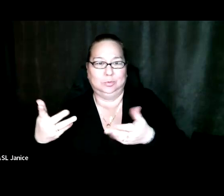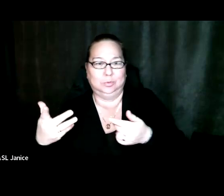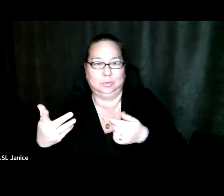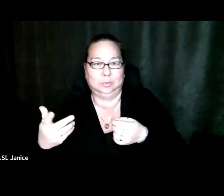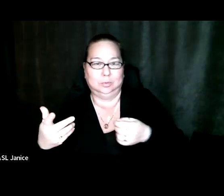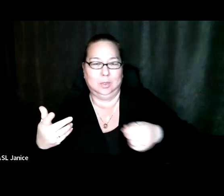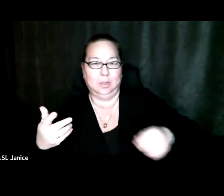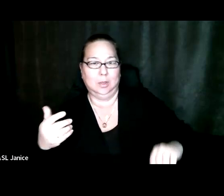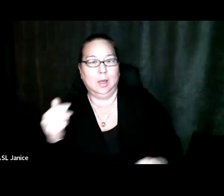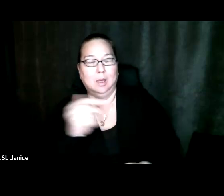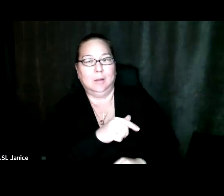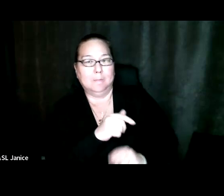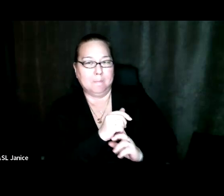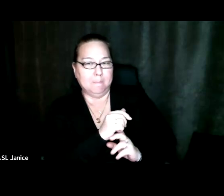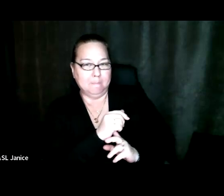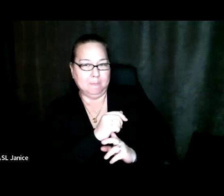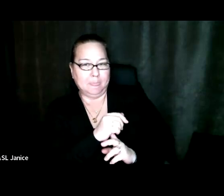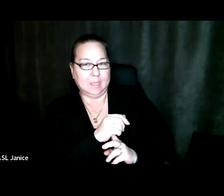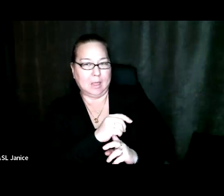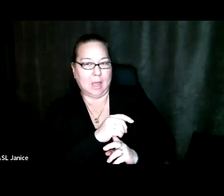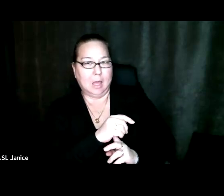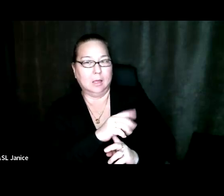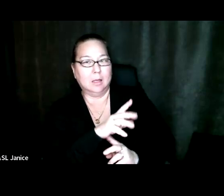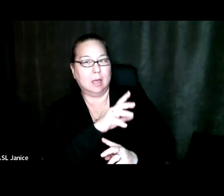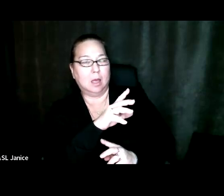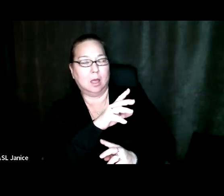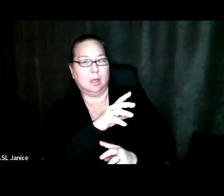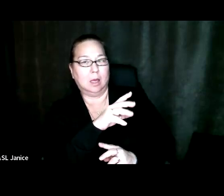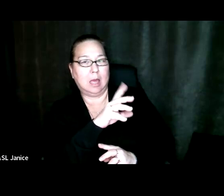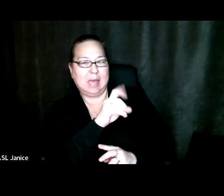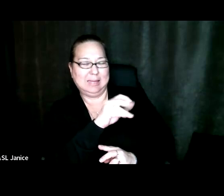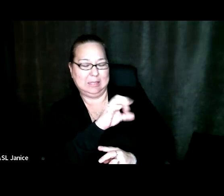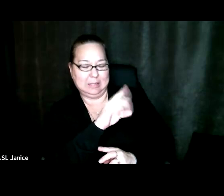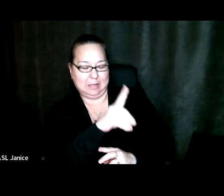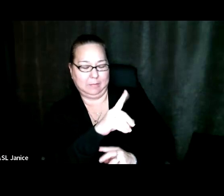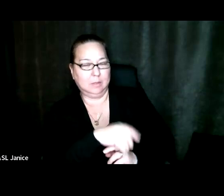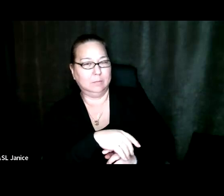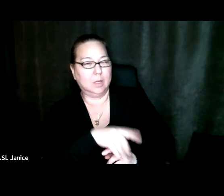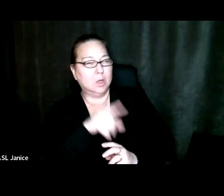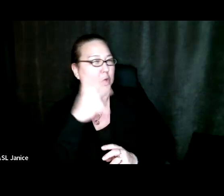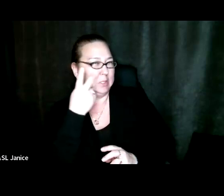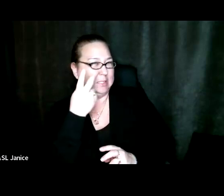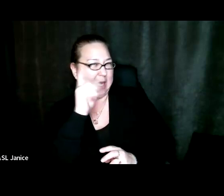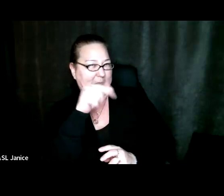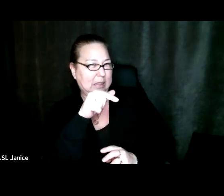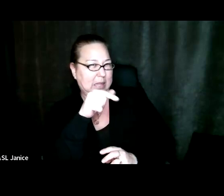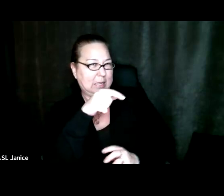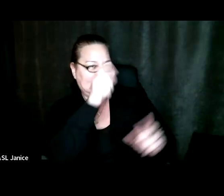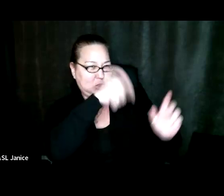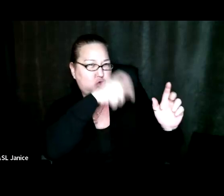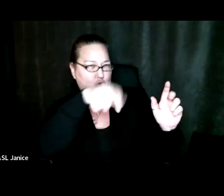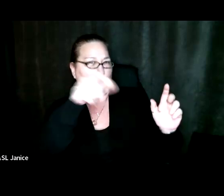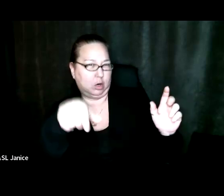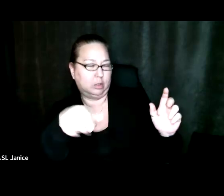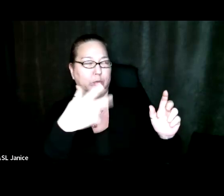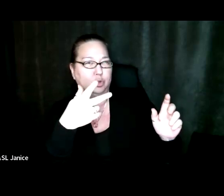this chart, if you look at where the drop off happened on this chart, there was a